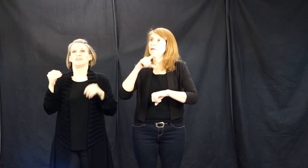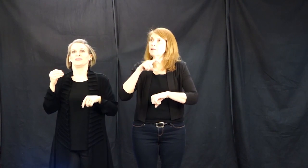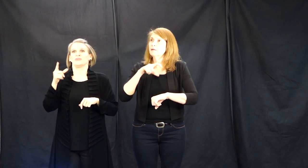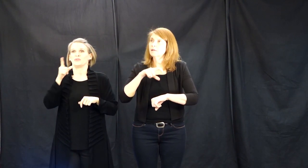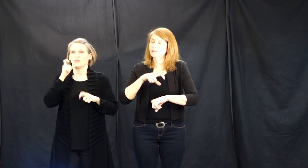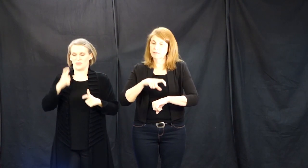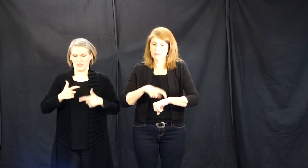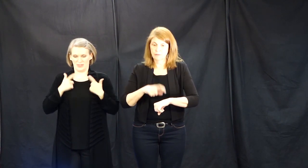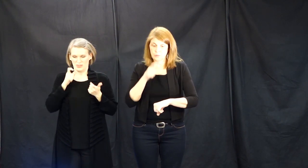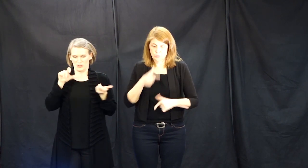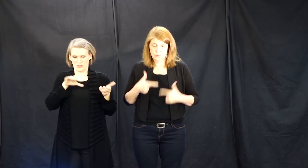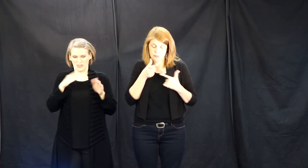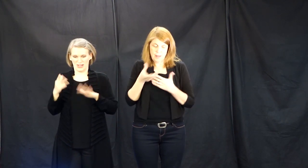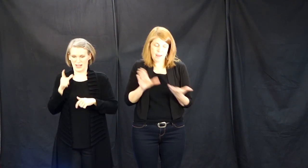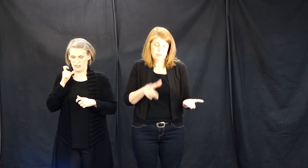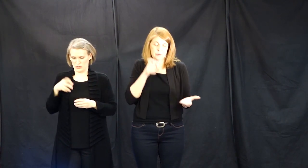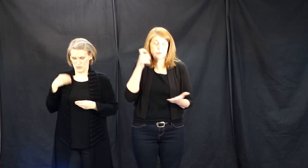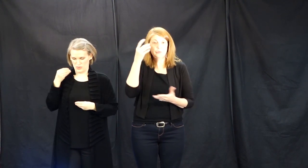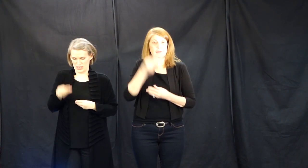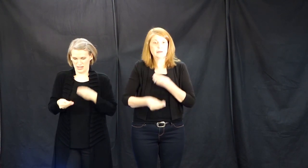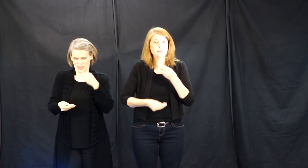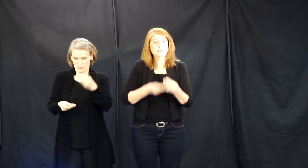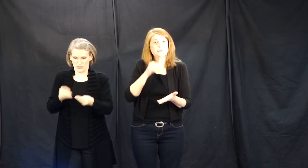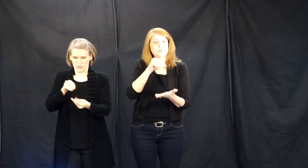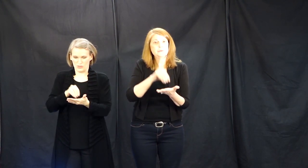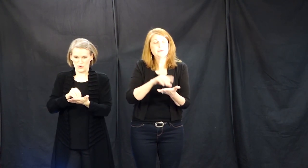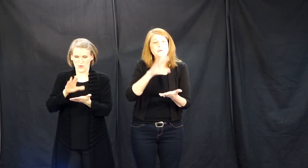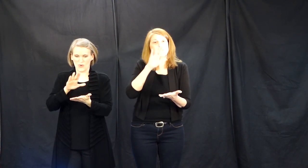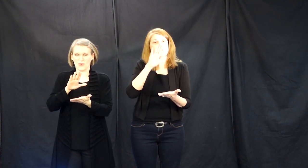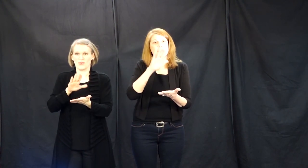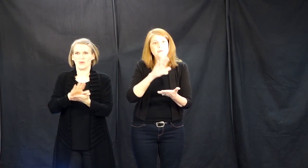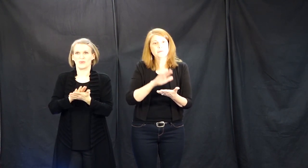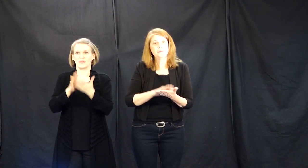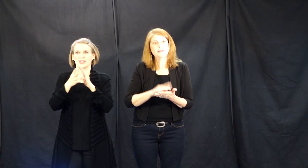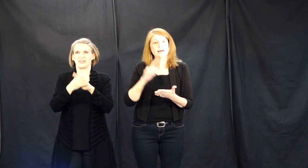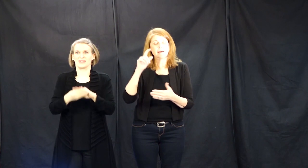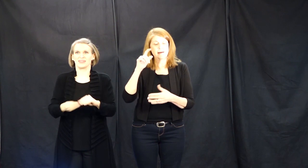Who lives, who dies, who tells your story?